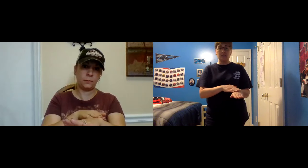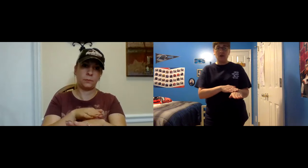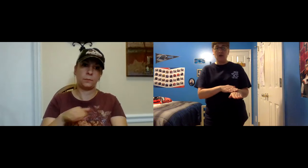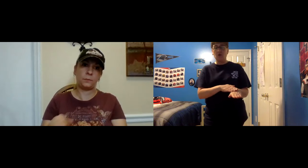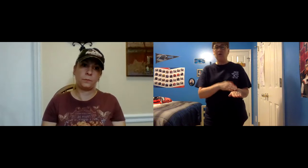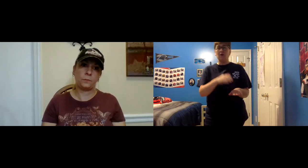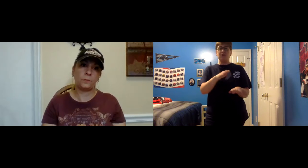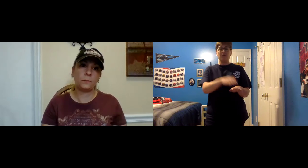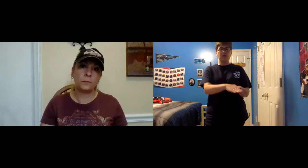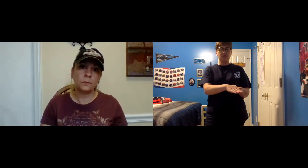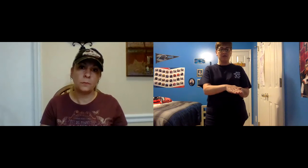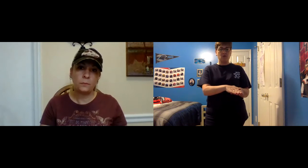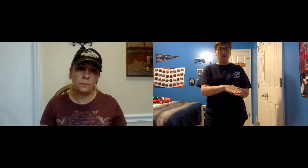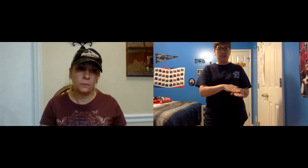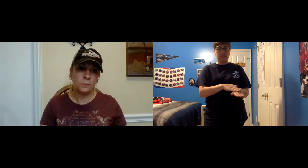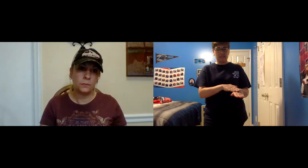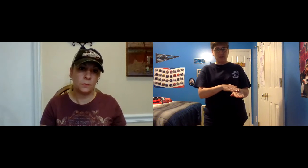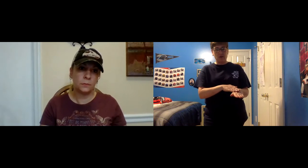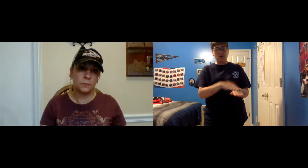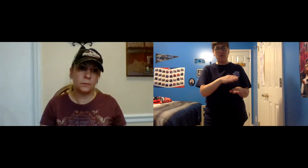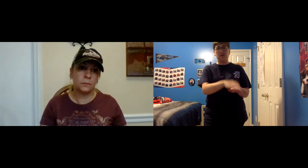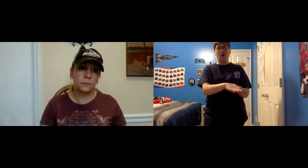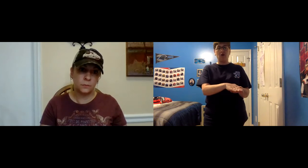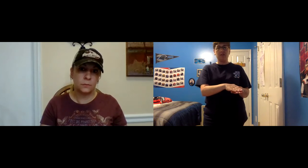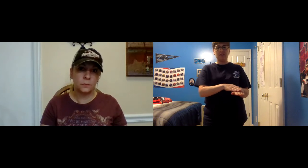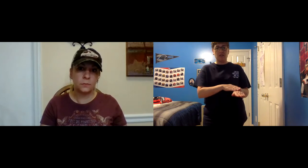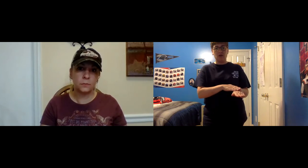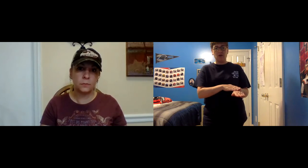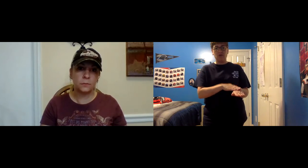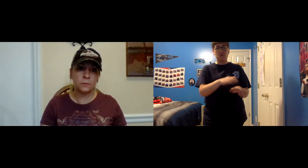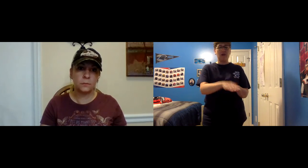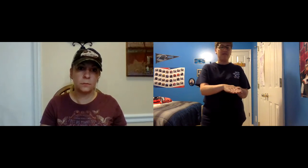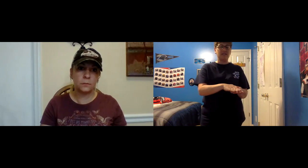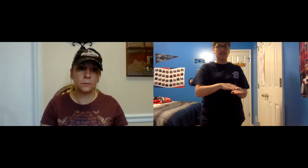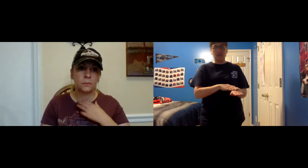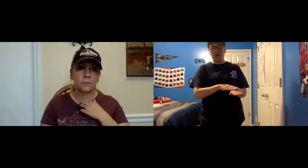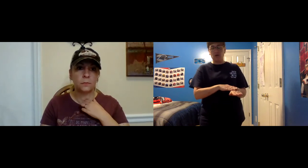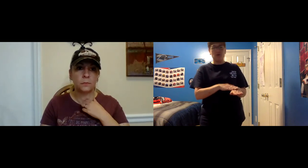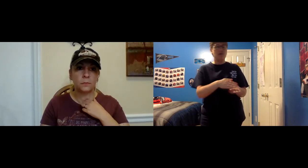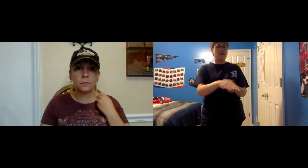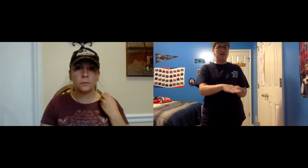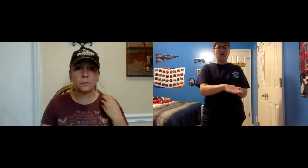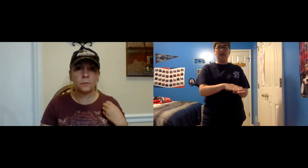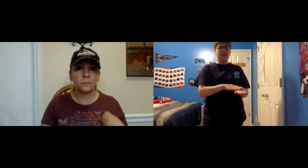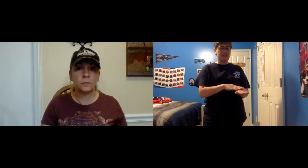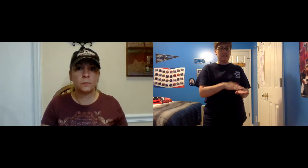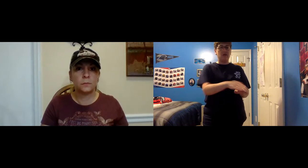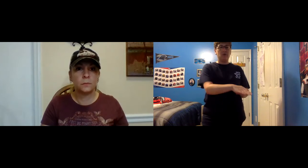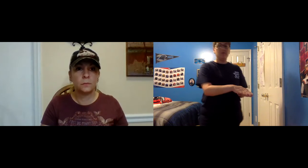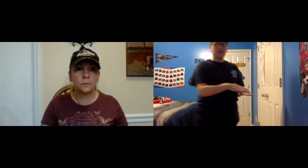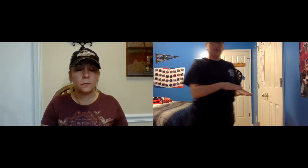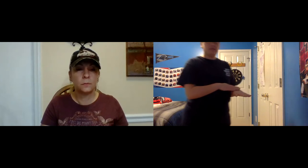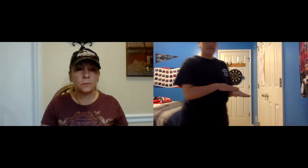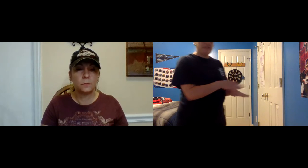is slow, the person is walking slow, the car is slow, the traffic is slow, you know, anything